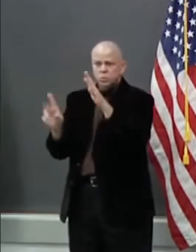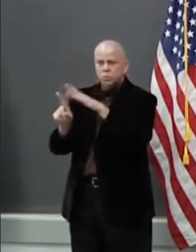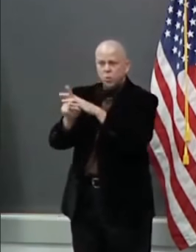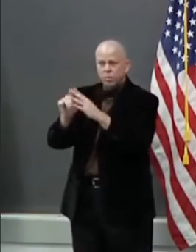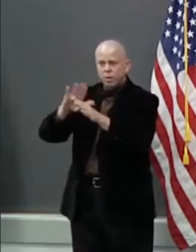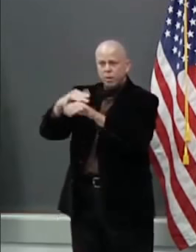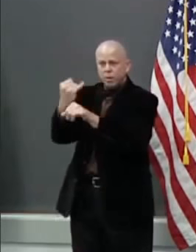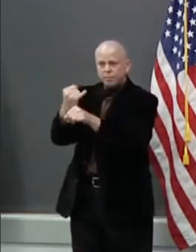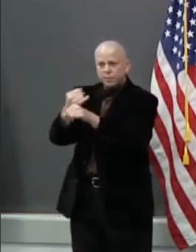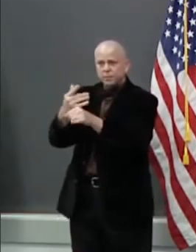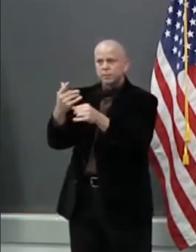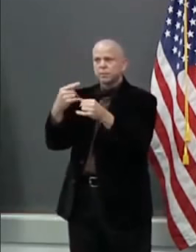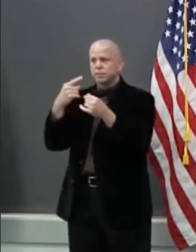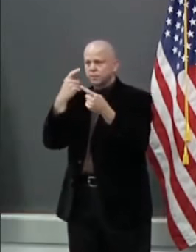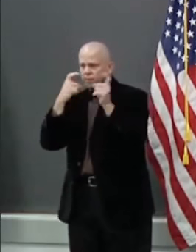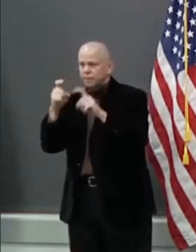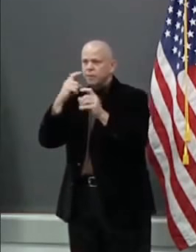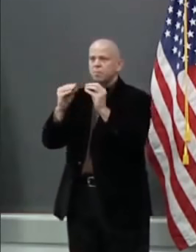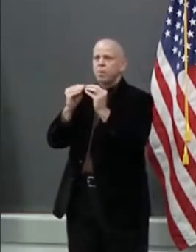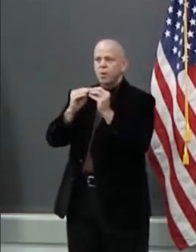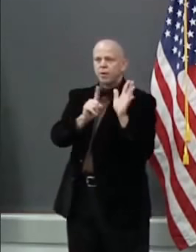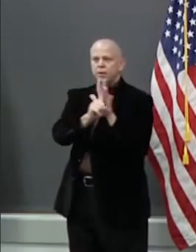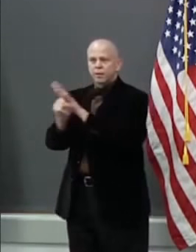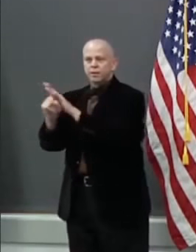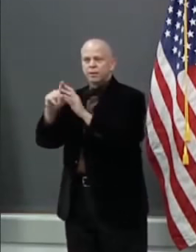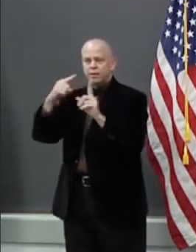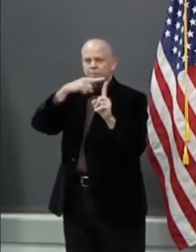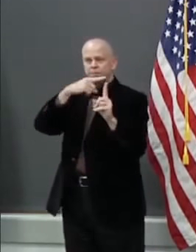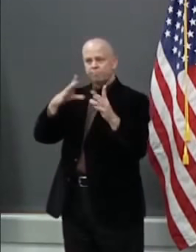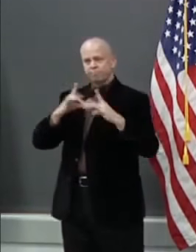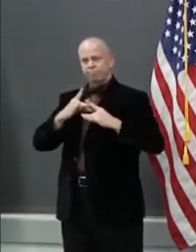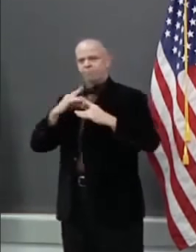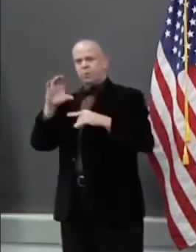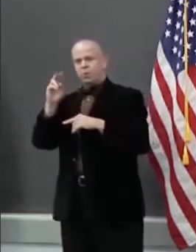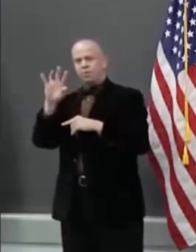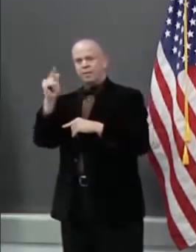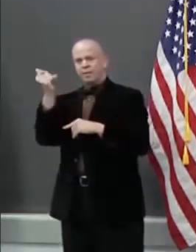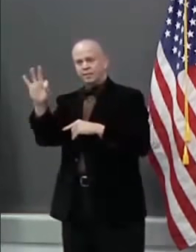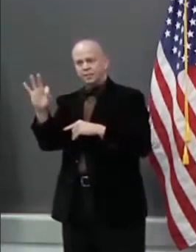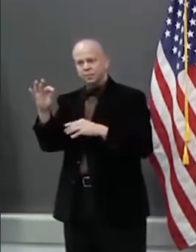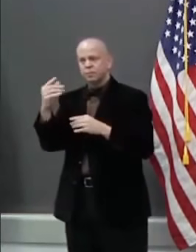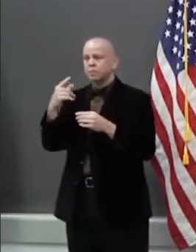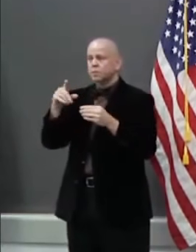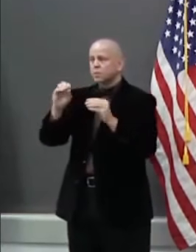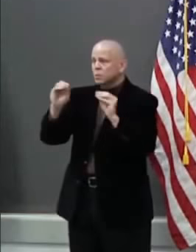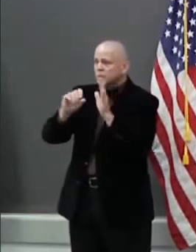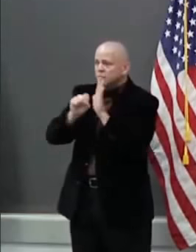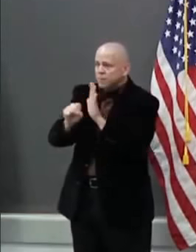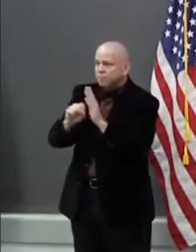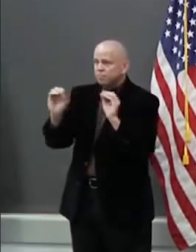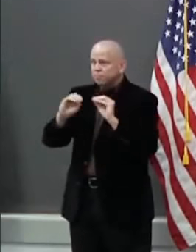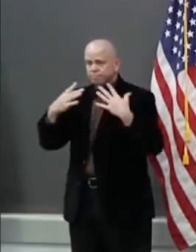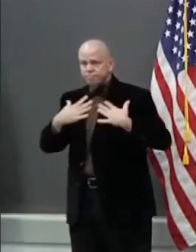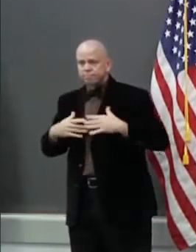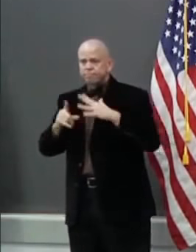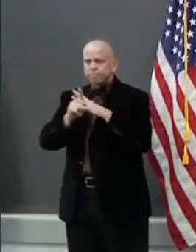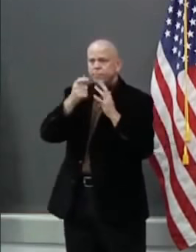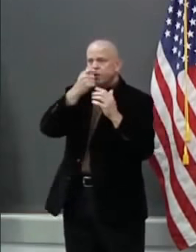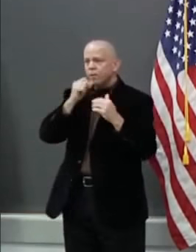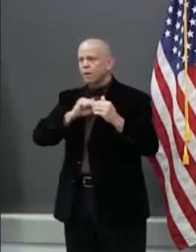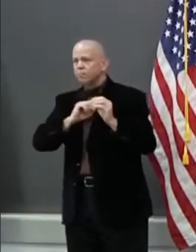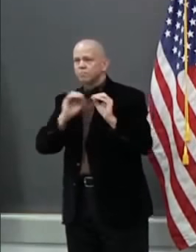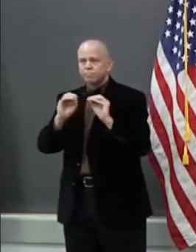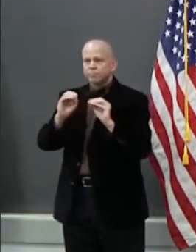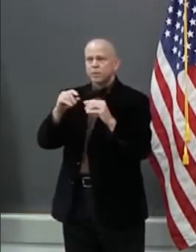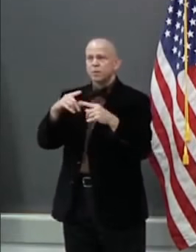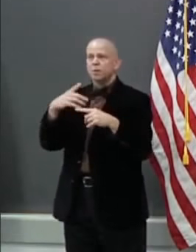in people without symptoms and who are mildly symptomatic. So that also adds to that increase in cases. But they're going that next step